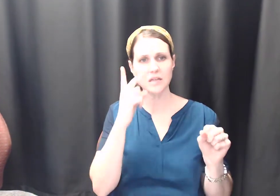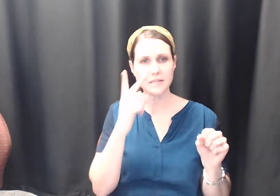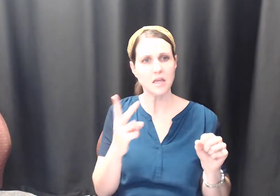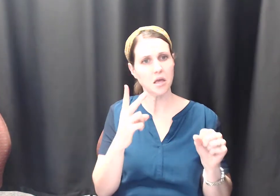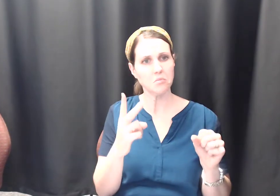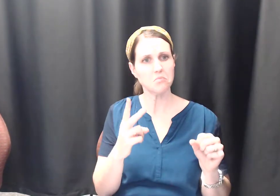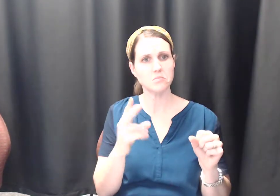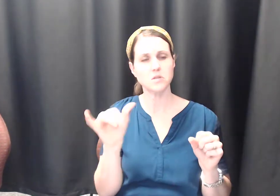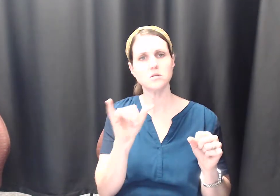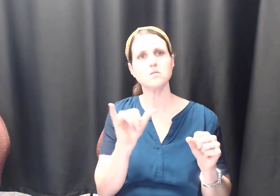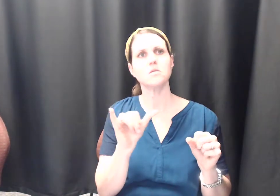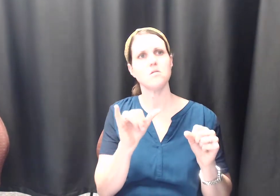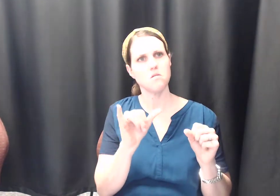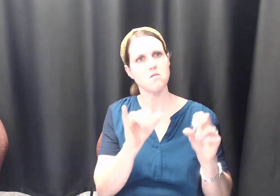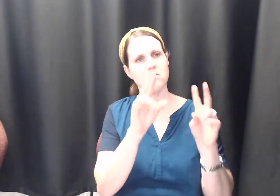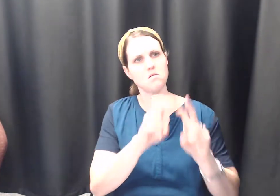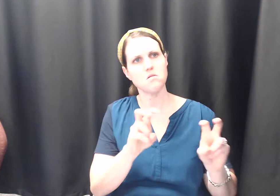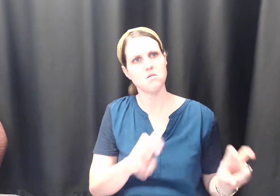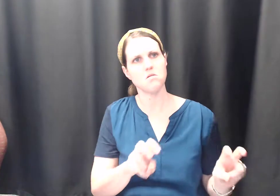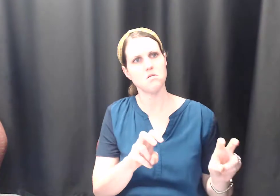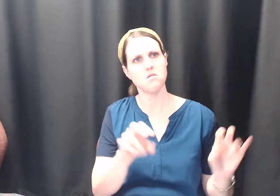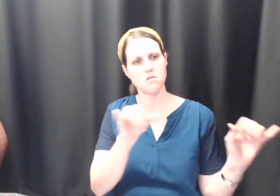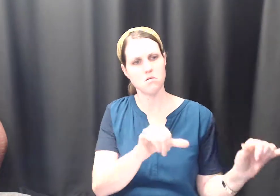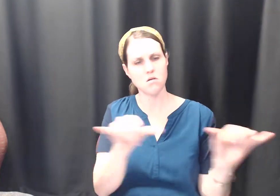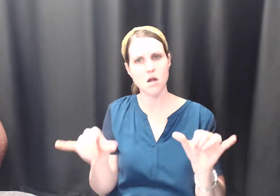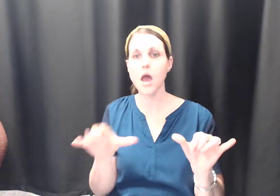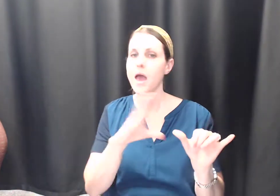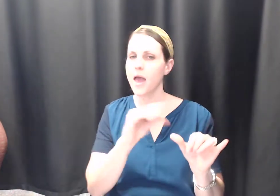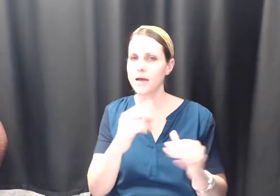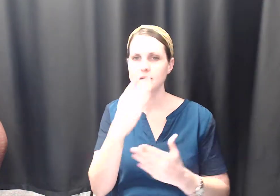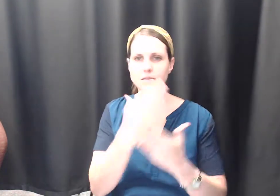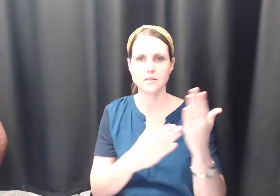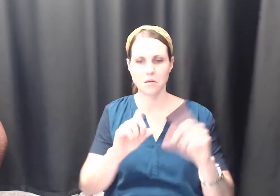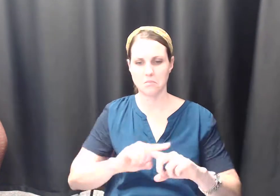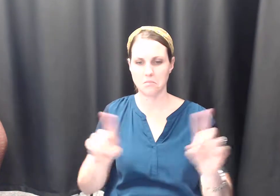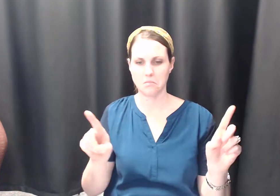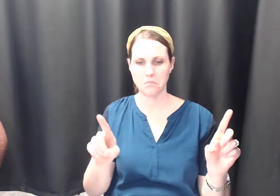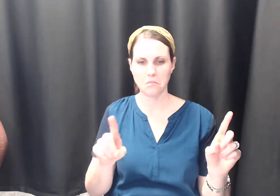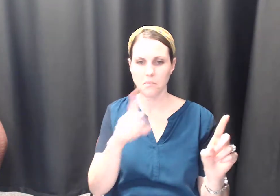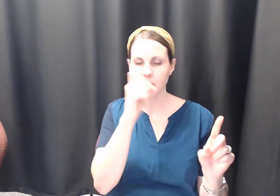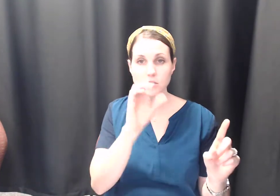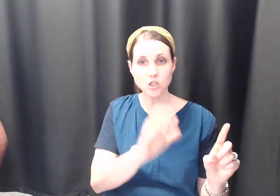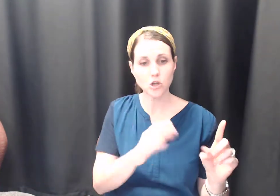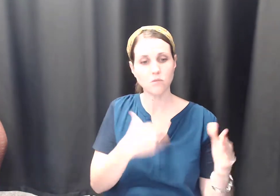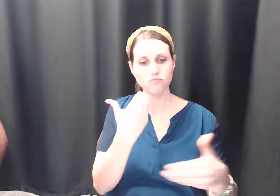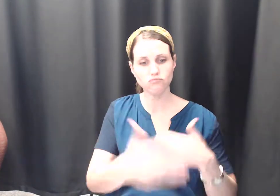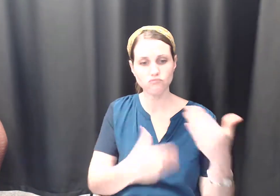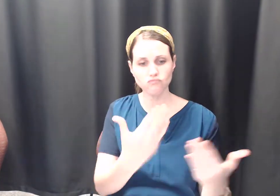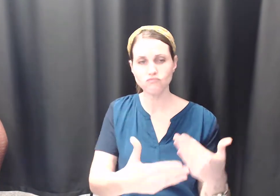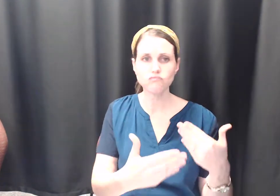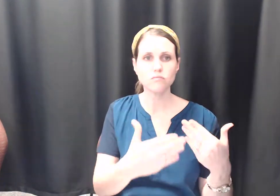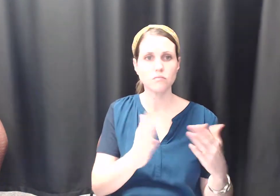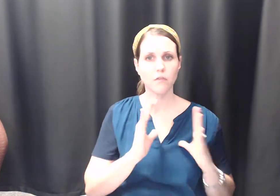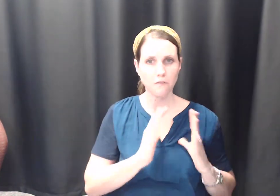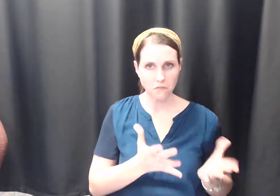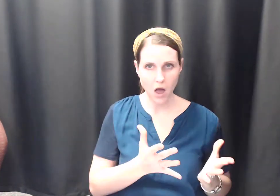discontinuities. The child was doing relatively well until the arrival of her little brother and the deterioration in her parents'